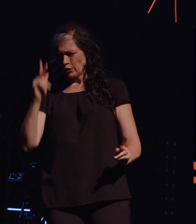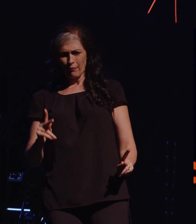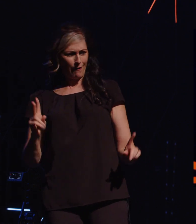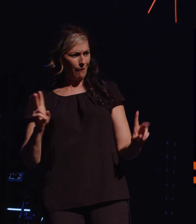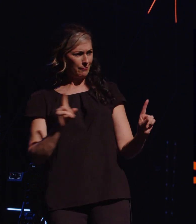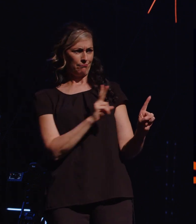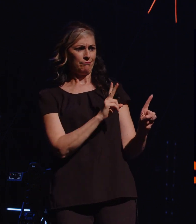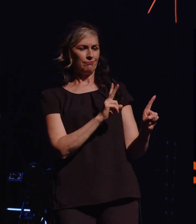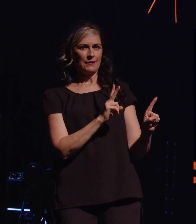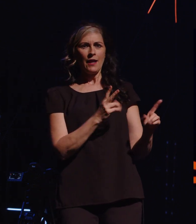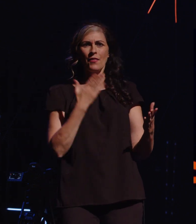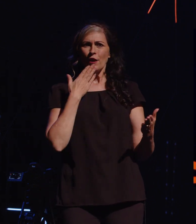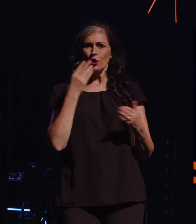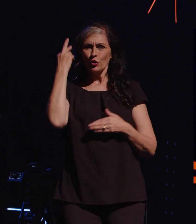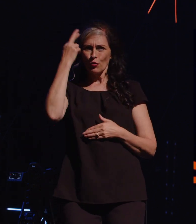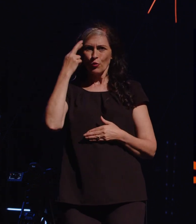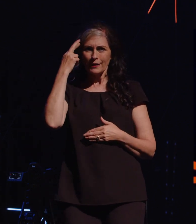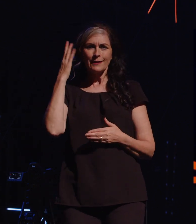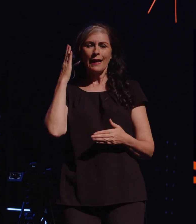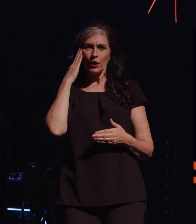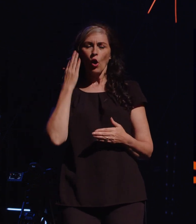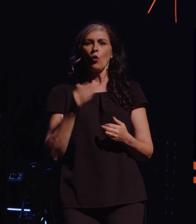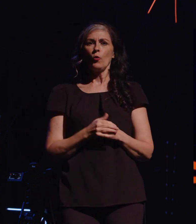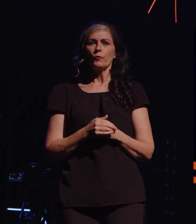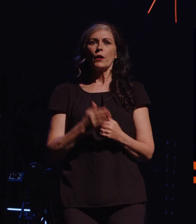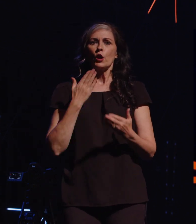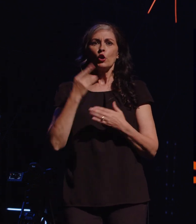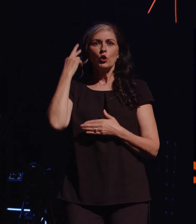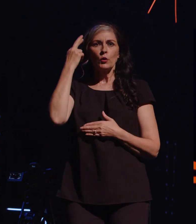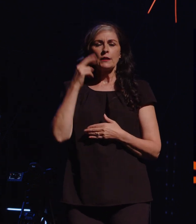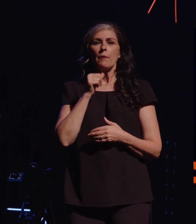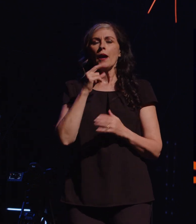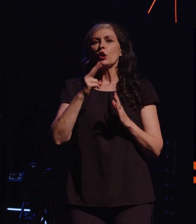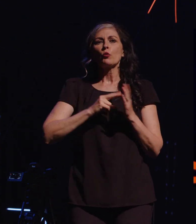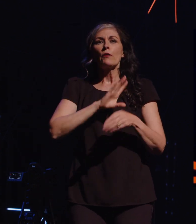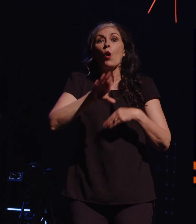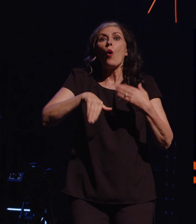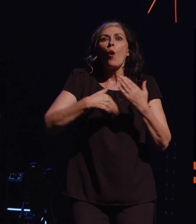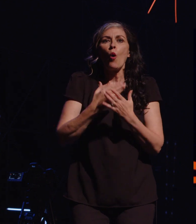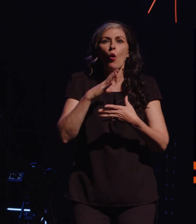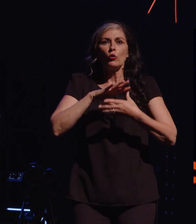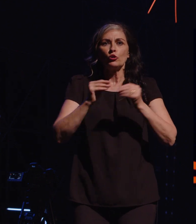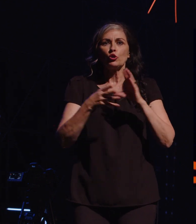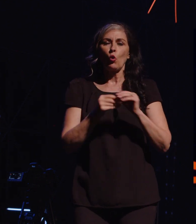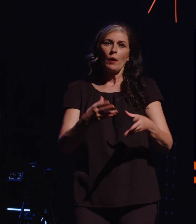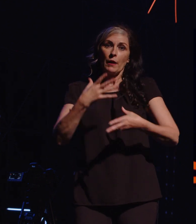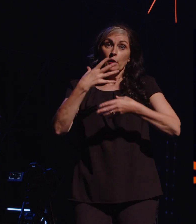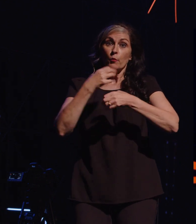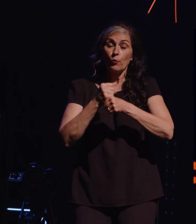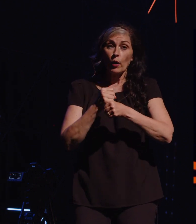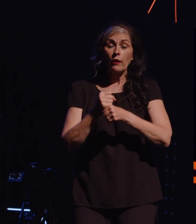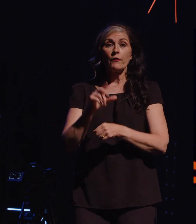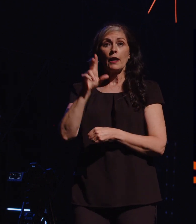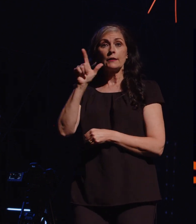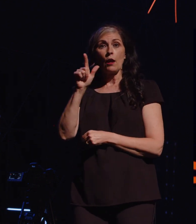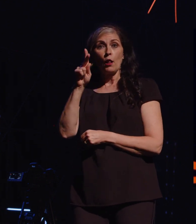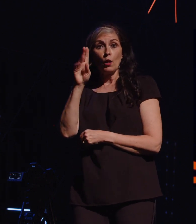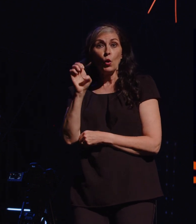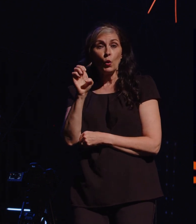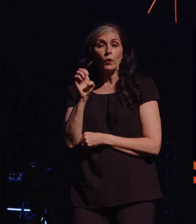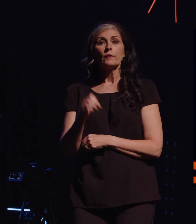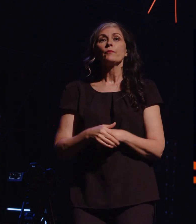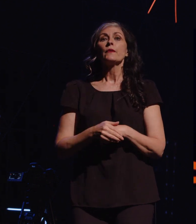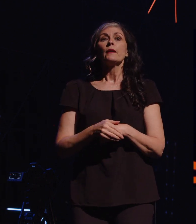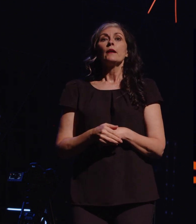before. They had good reason to follow after him. I won't read the whole story, but just to paraphrase a little bit about Luke's account, this is the story